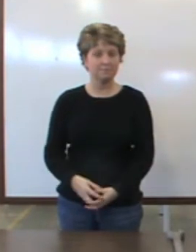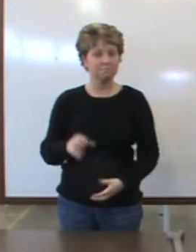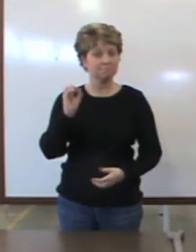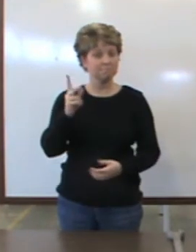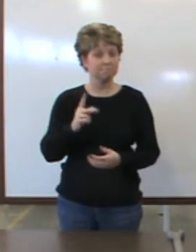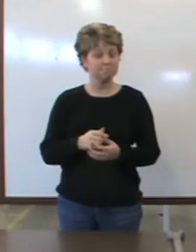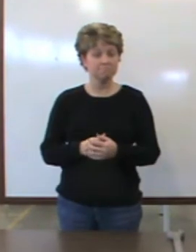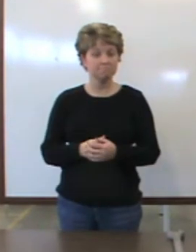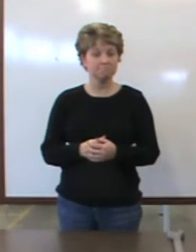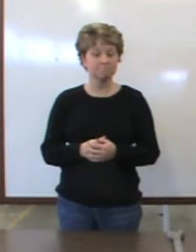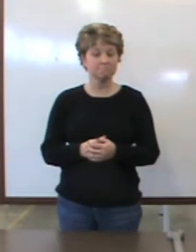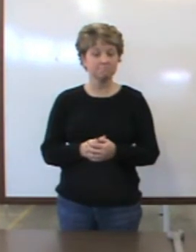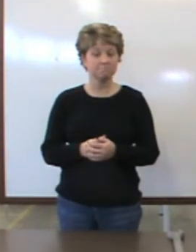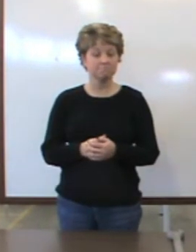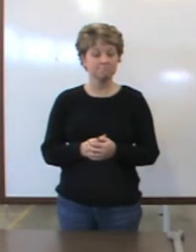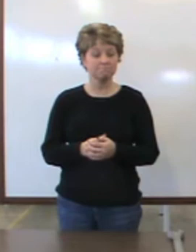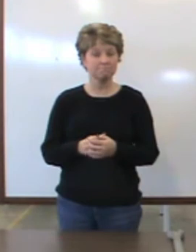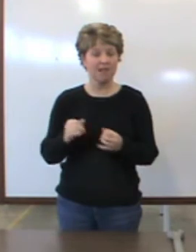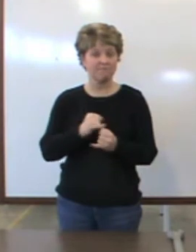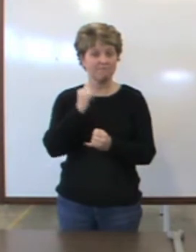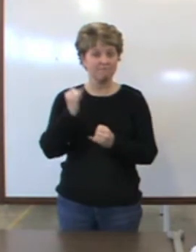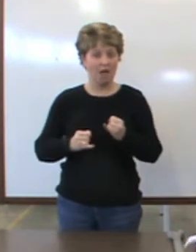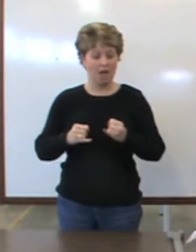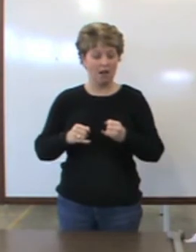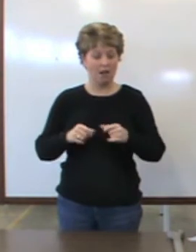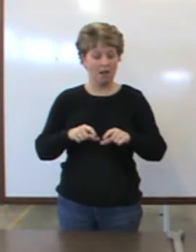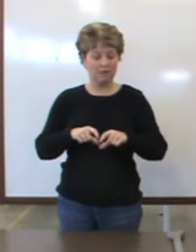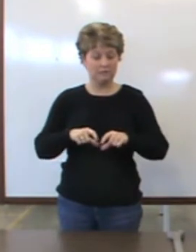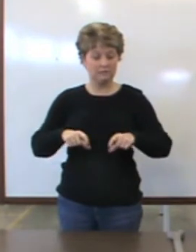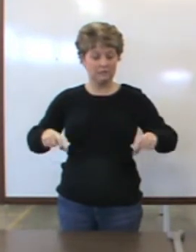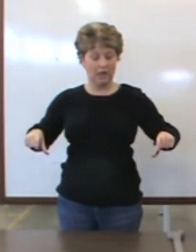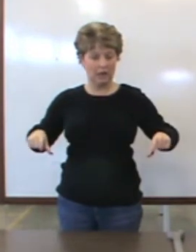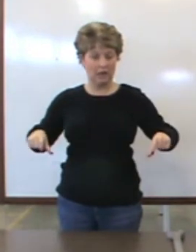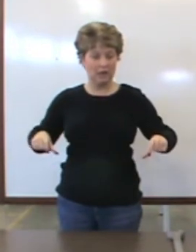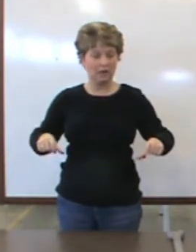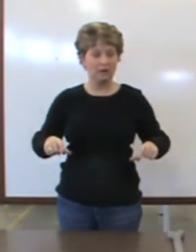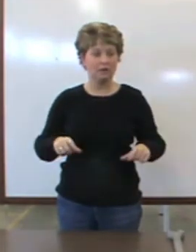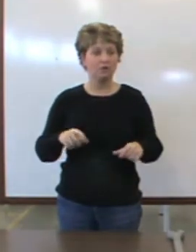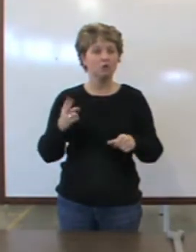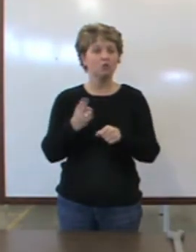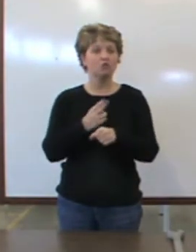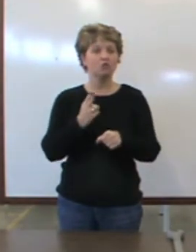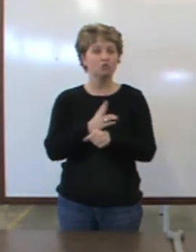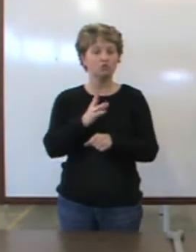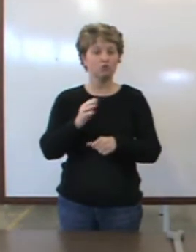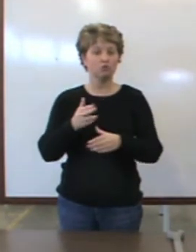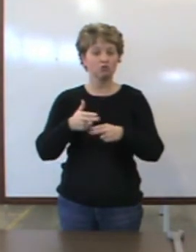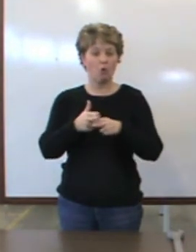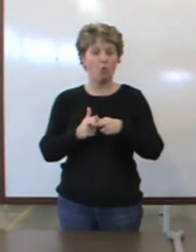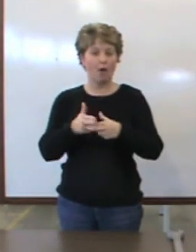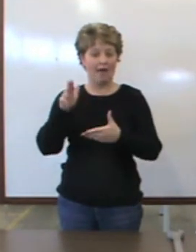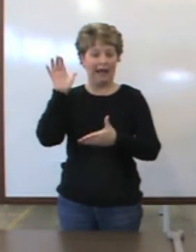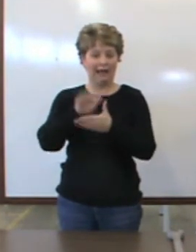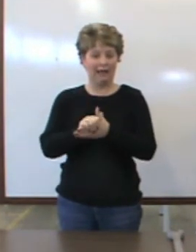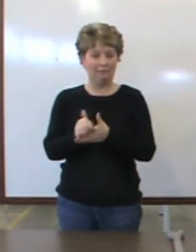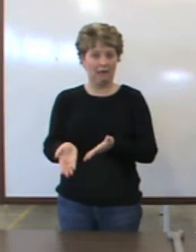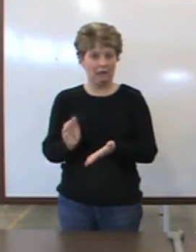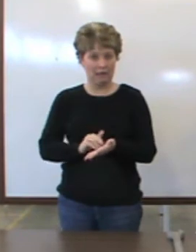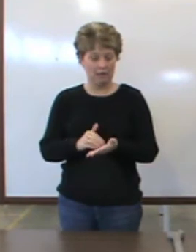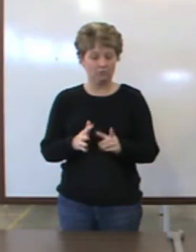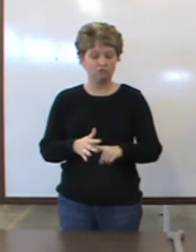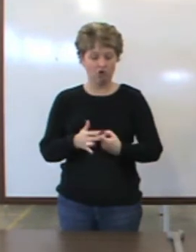Okay, now we go to the final side, right this way, and now you use your weight clamps again, start in the middle.